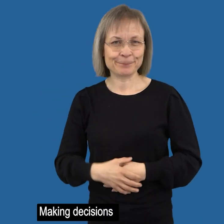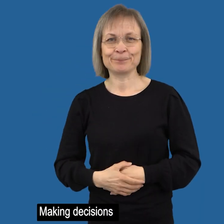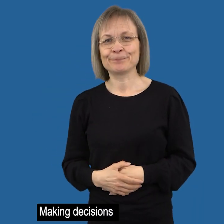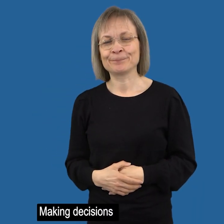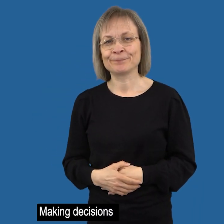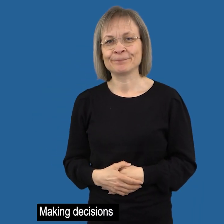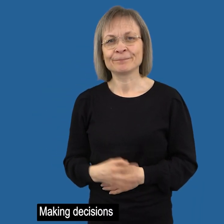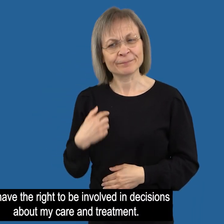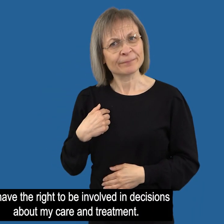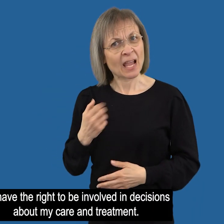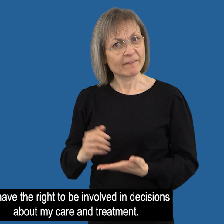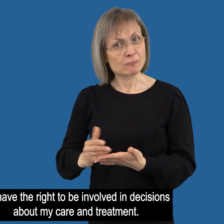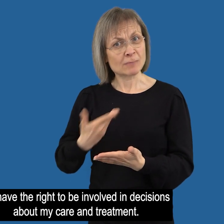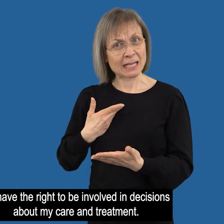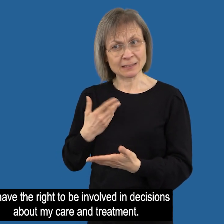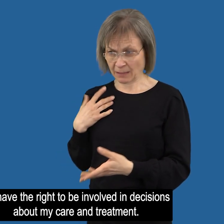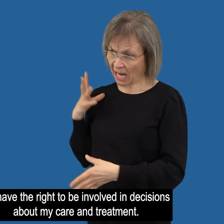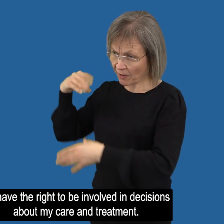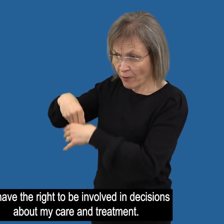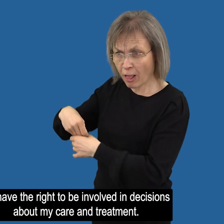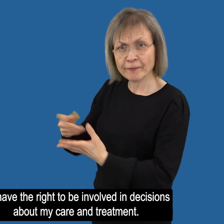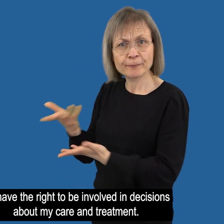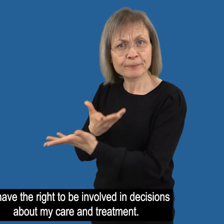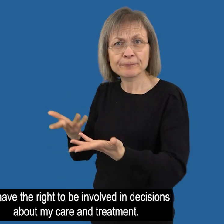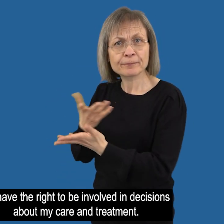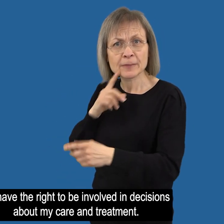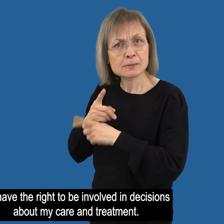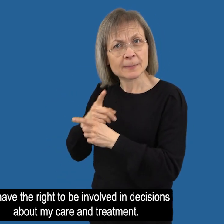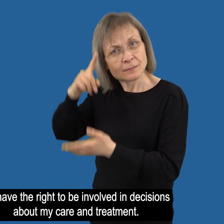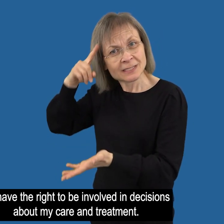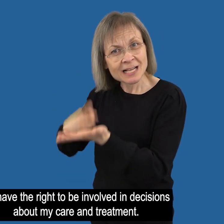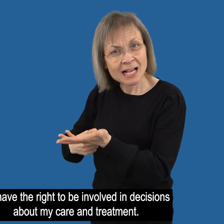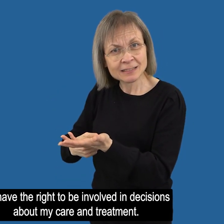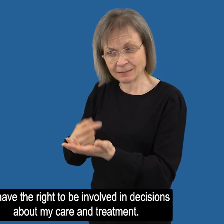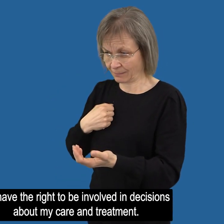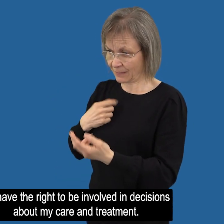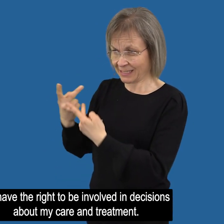Making decisions. I have the right to be involved in decisions about my care and treatment.